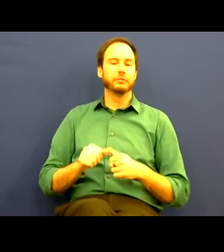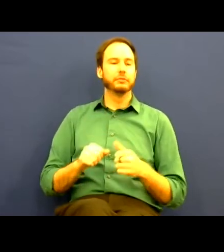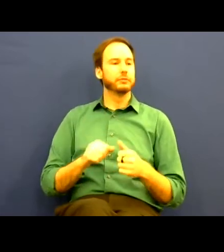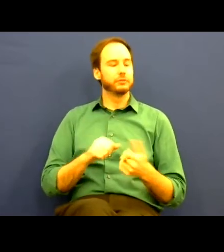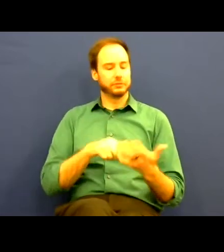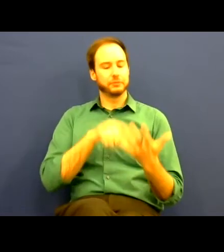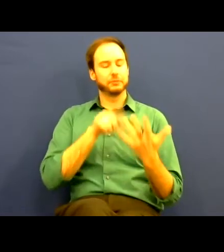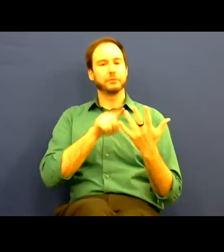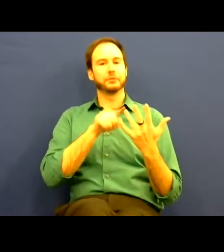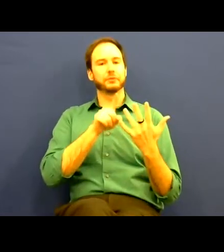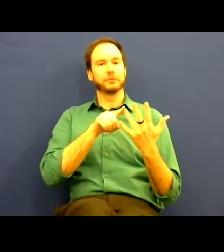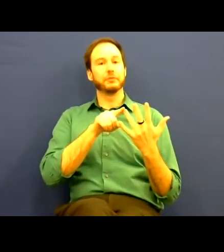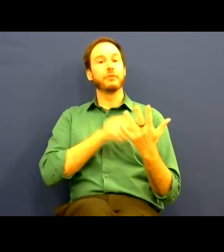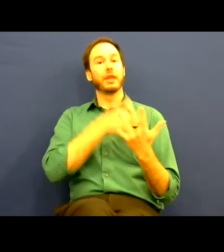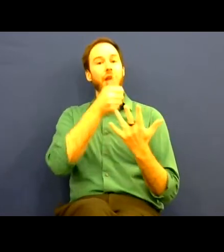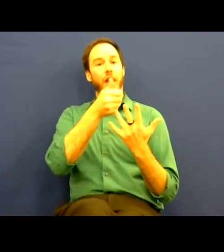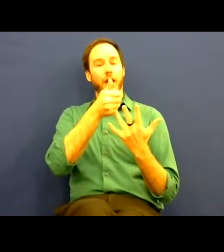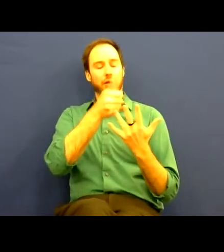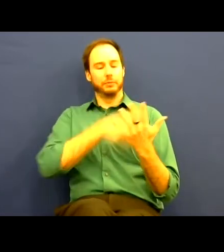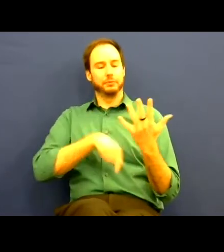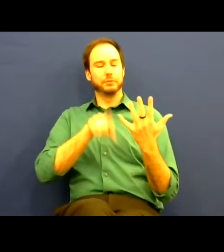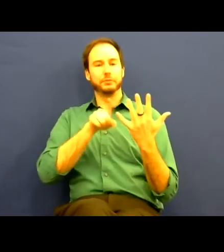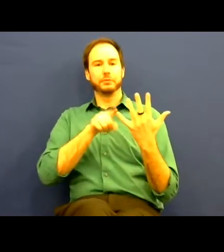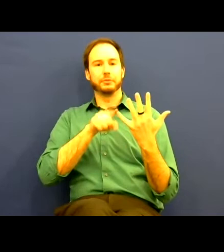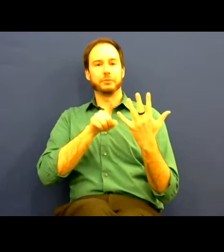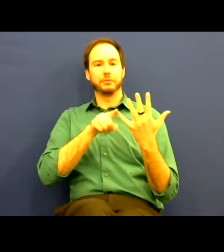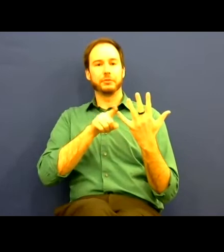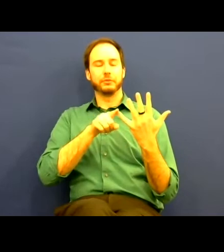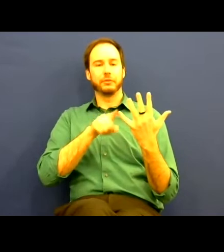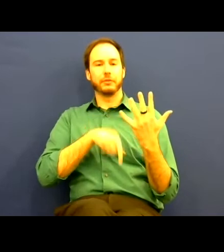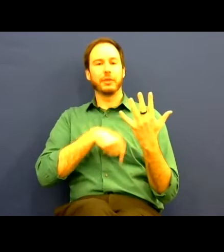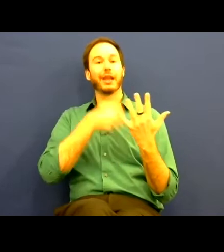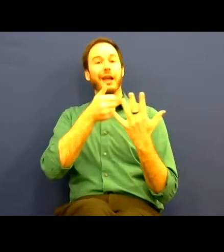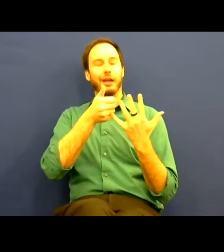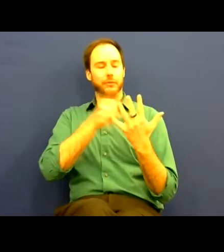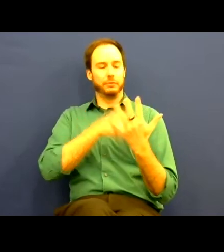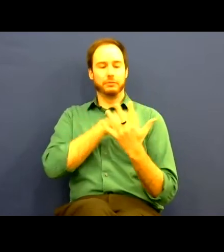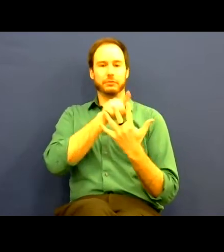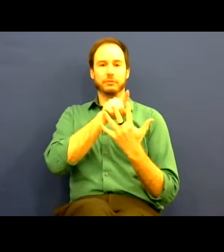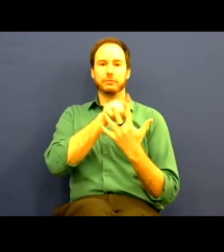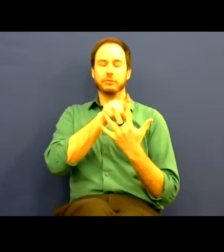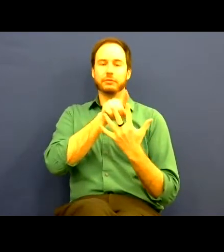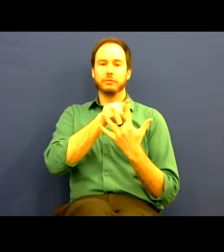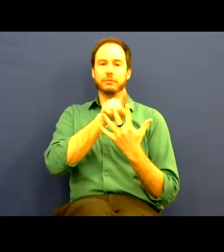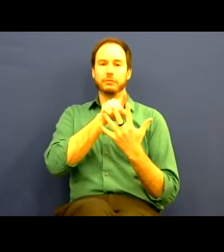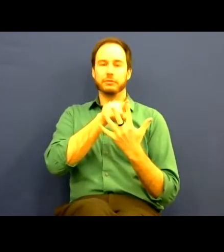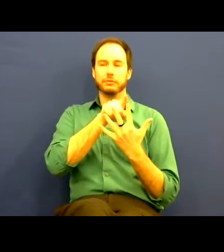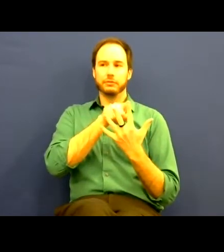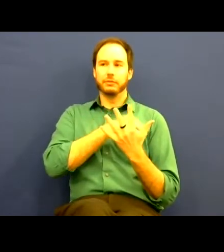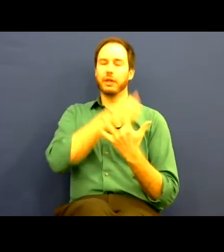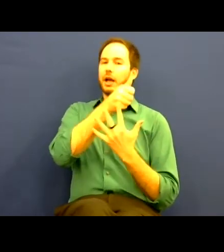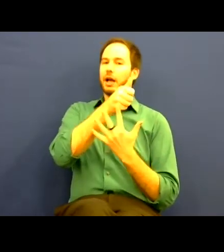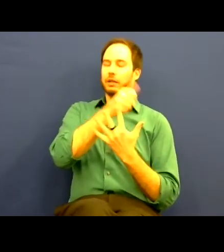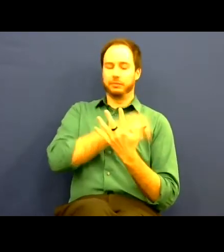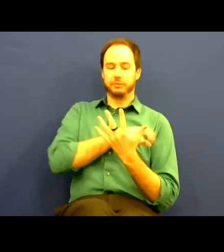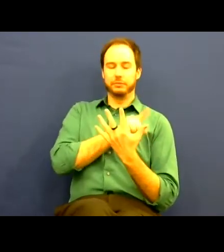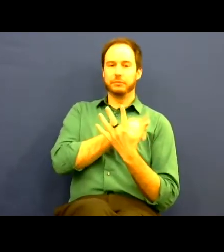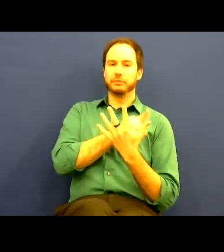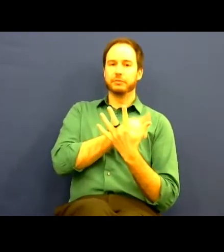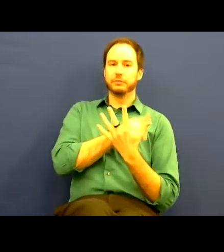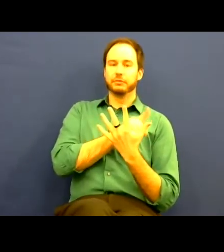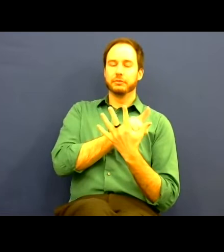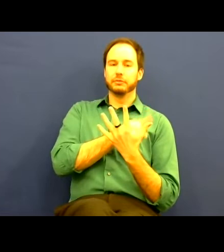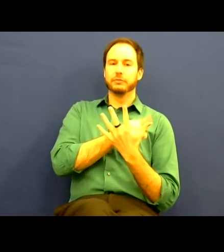Councilmember Safranek, Aye. Councilmember Bolsner, Aye. Councilmember Page, Aye.